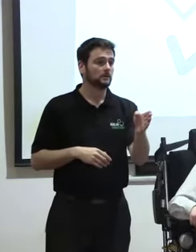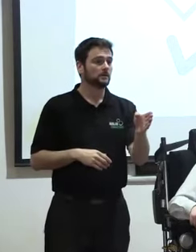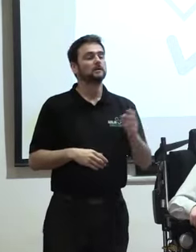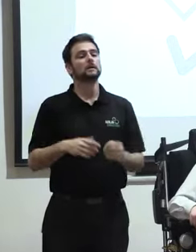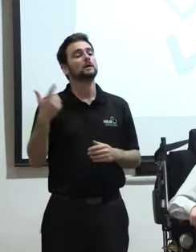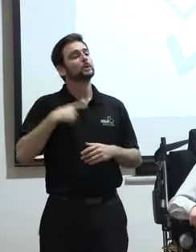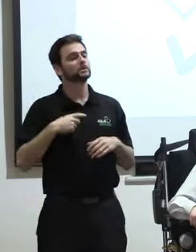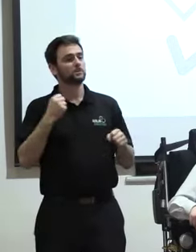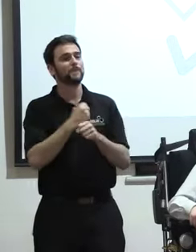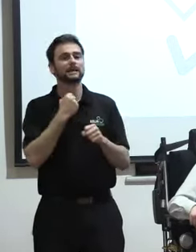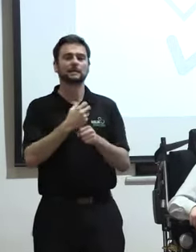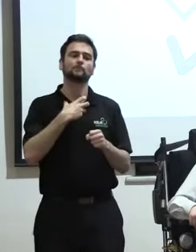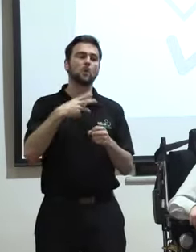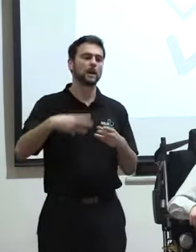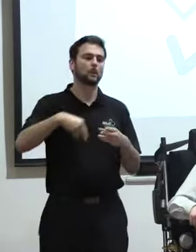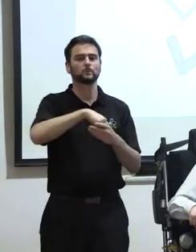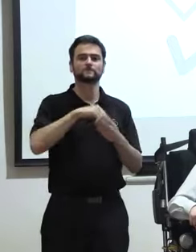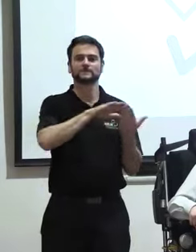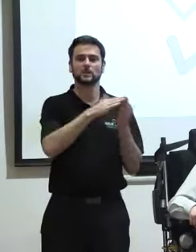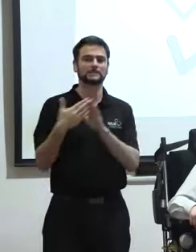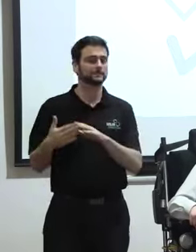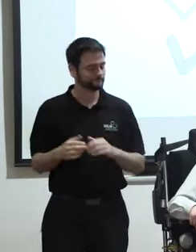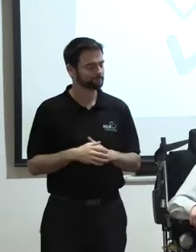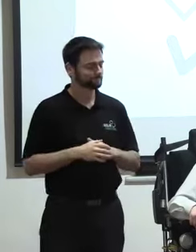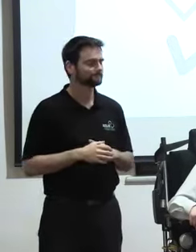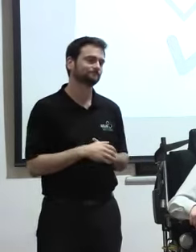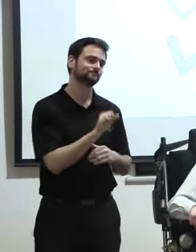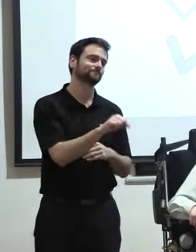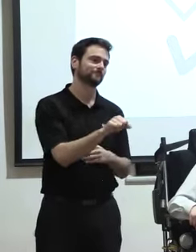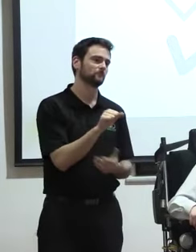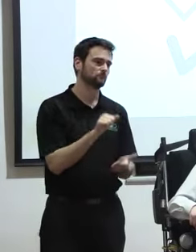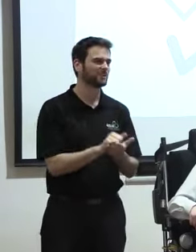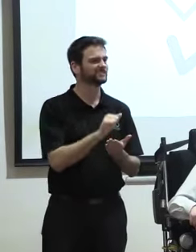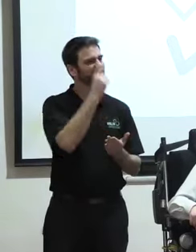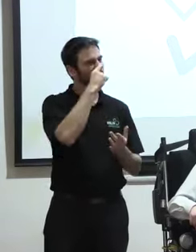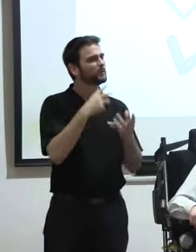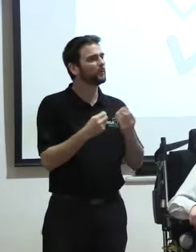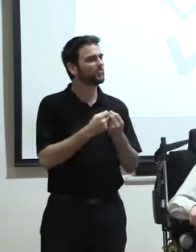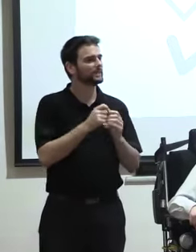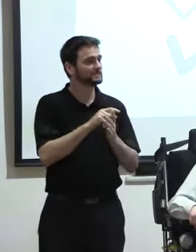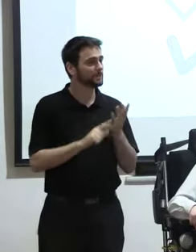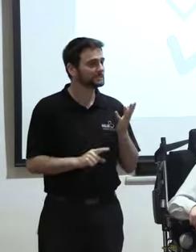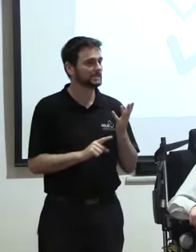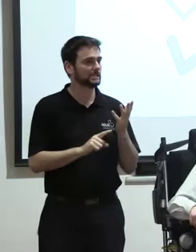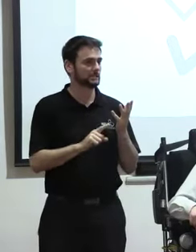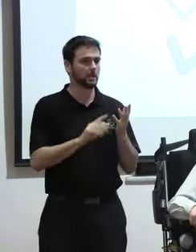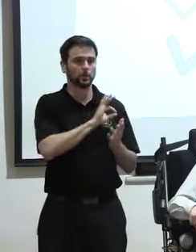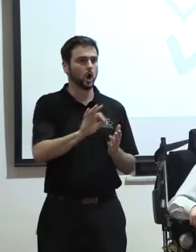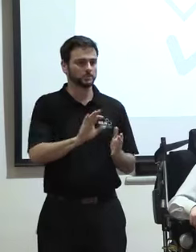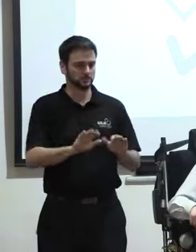more inclusive society. Yeah, people with disability are accessing the community in a non-segregated